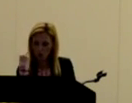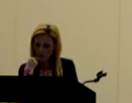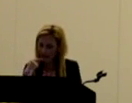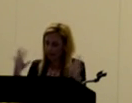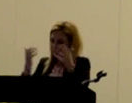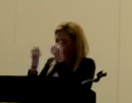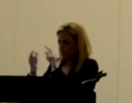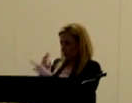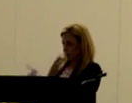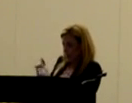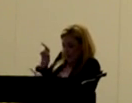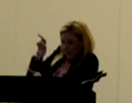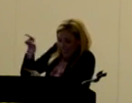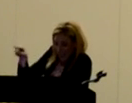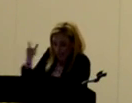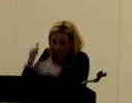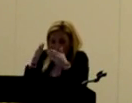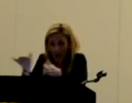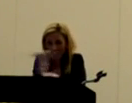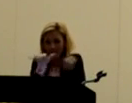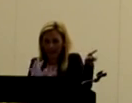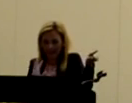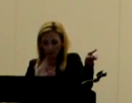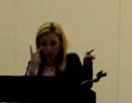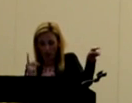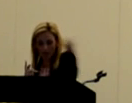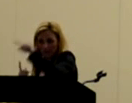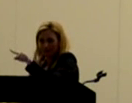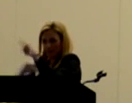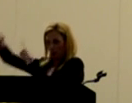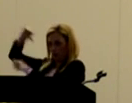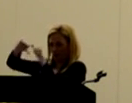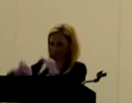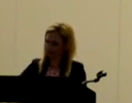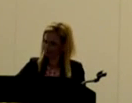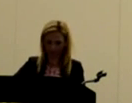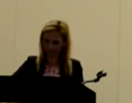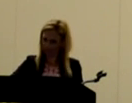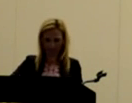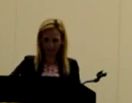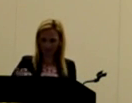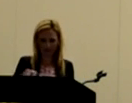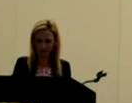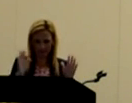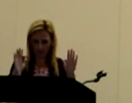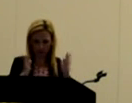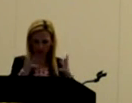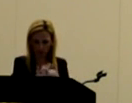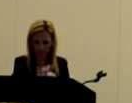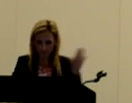by reading their lips and attempting to speak to them the way that I saw them speak to each other. It was a